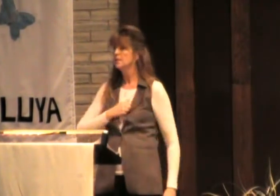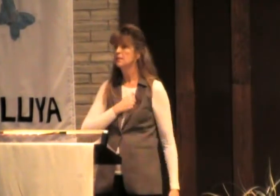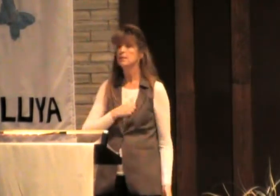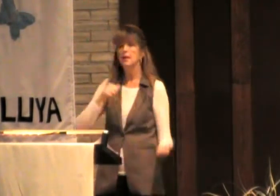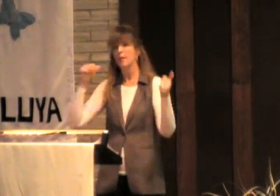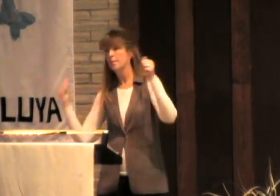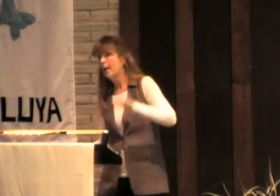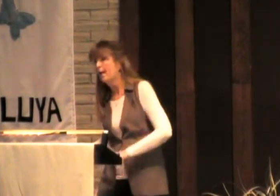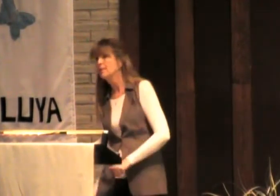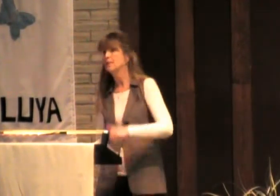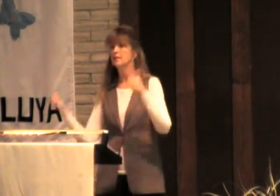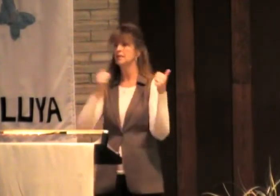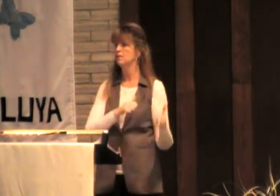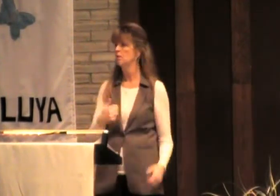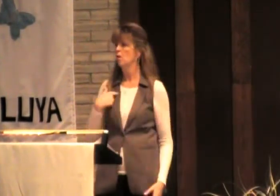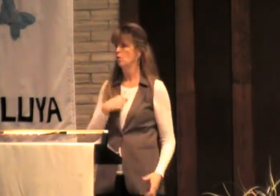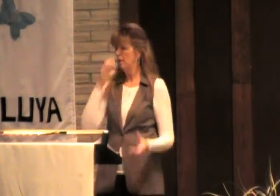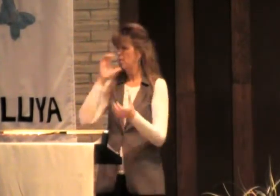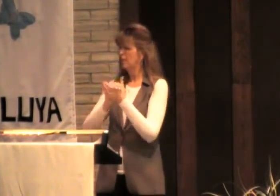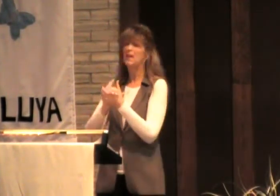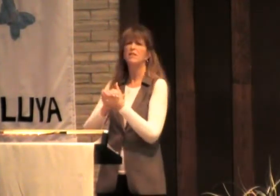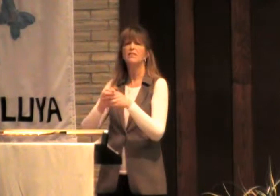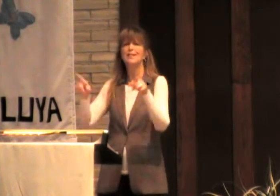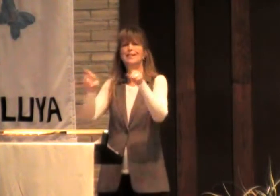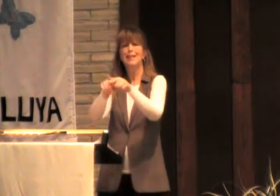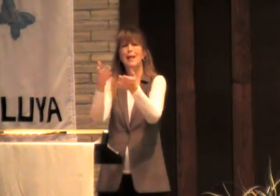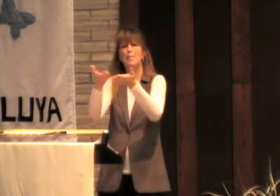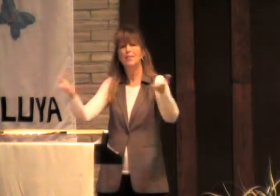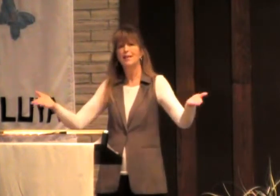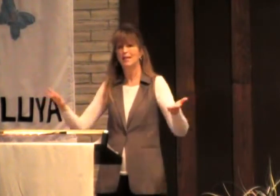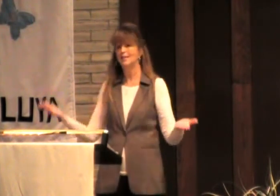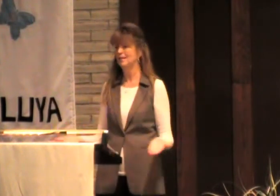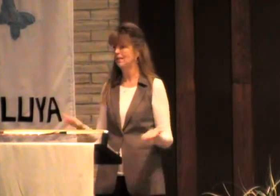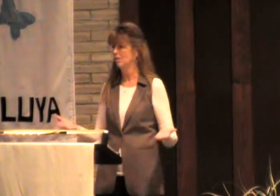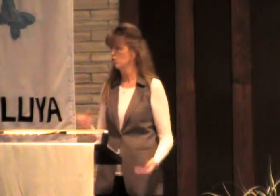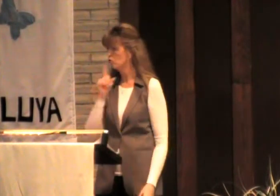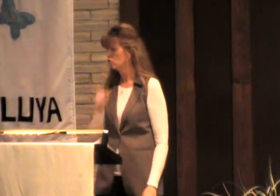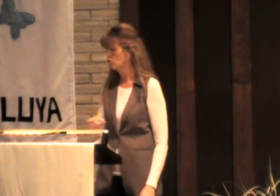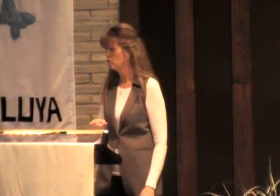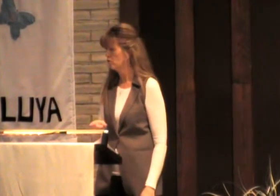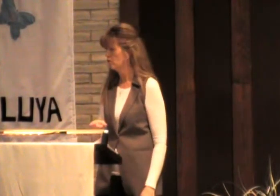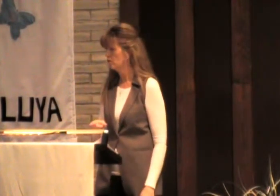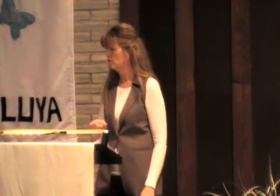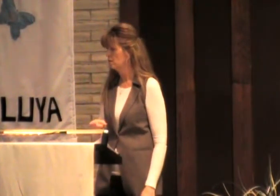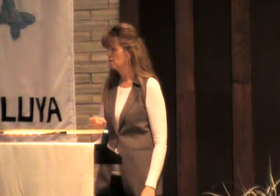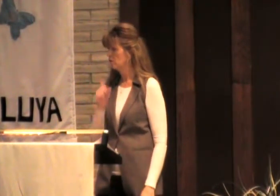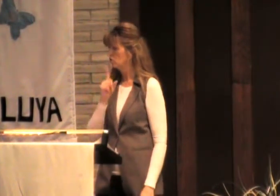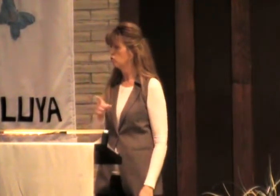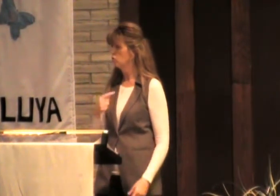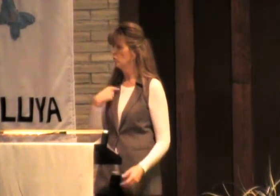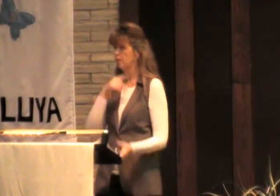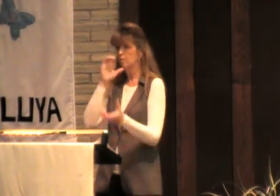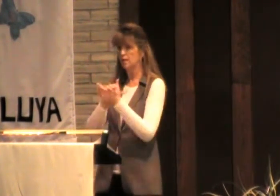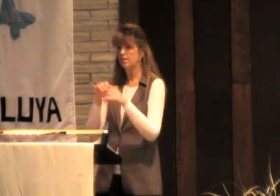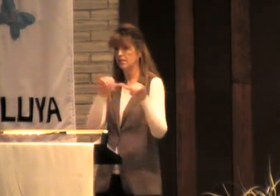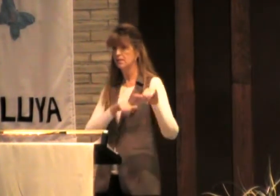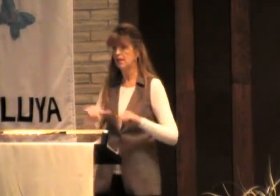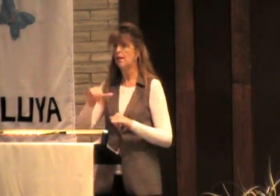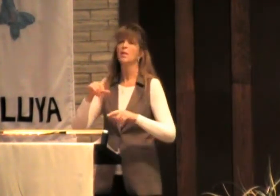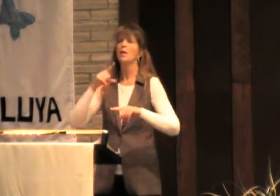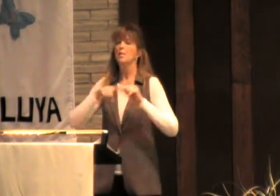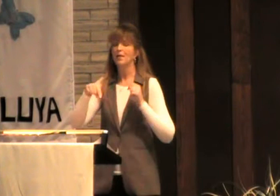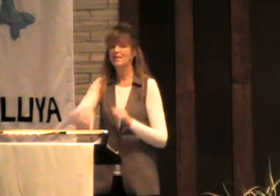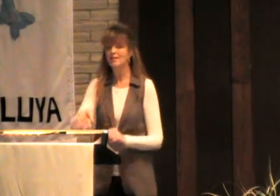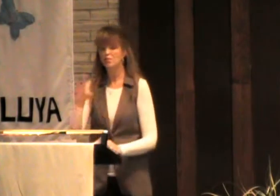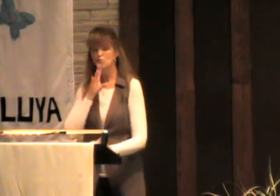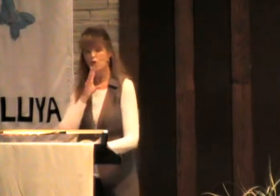in repentance and baptism. We believe the same things here, right? That's true. I mean,